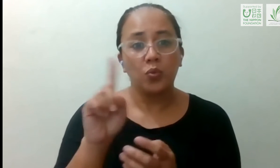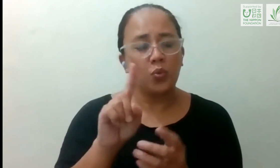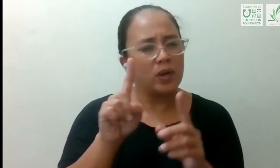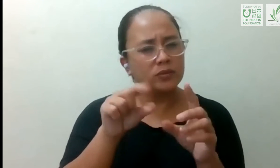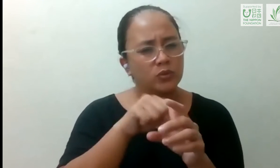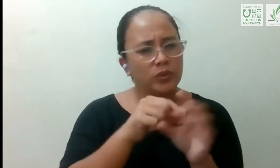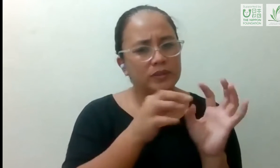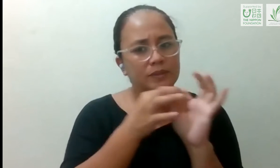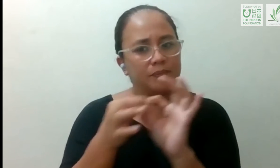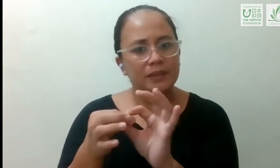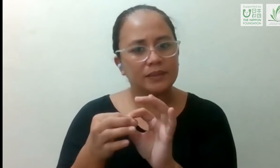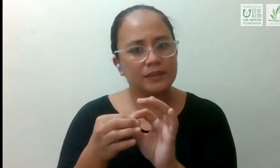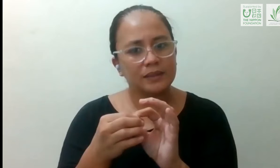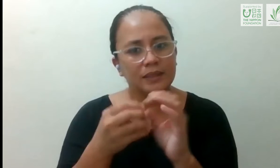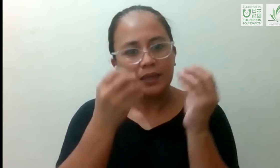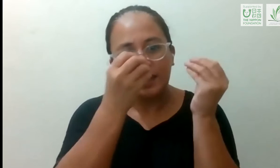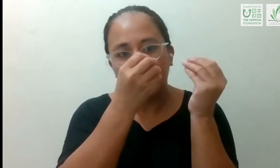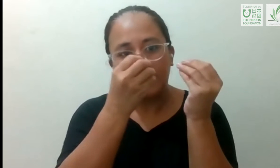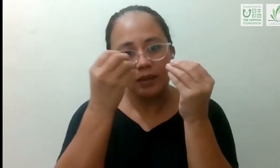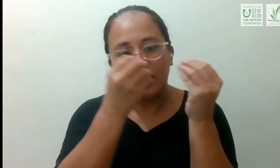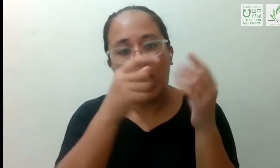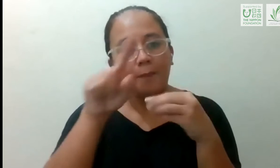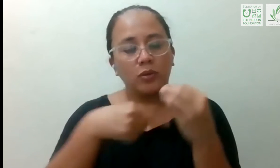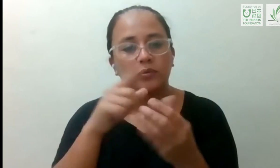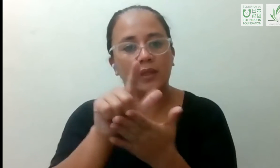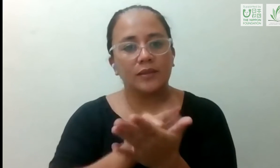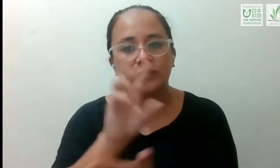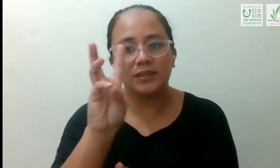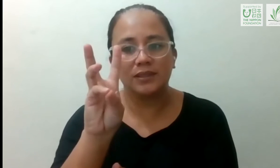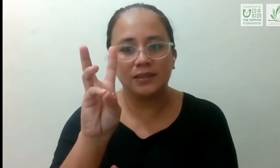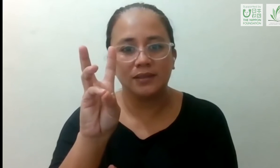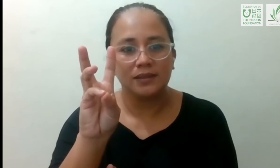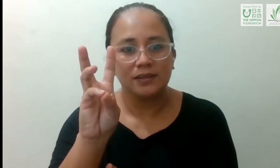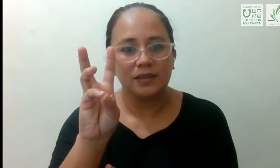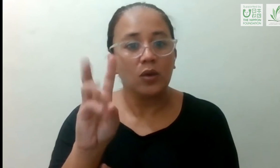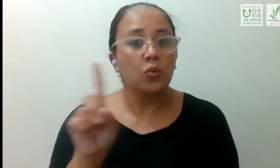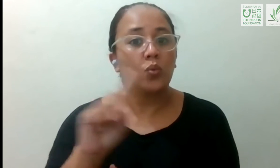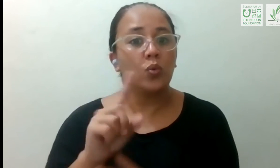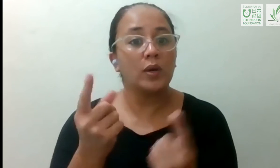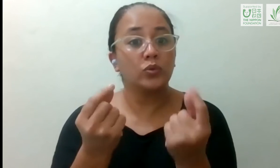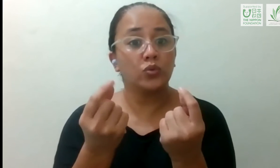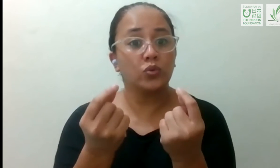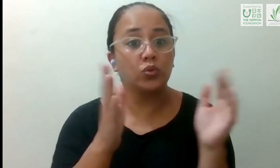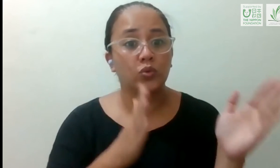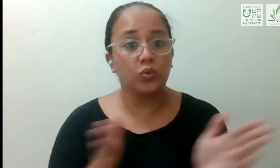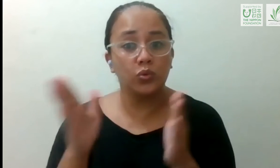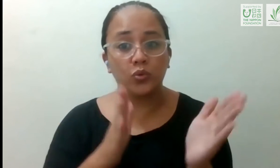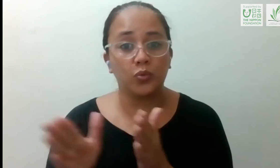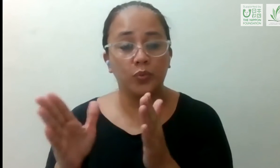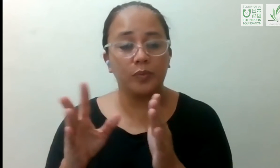the information in lesson 6. So all you need to do to prepare for the test